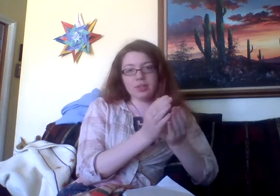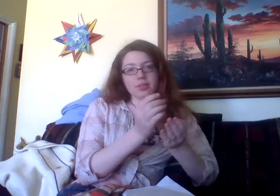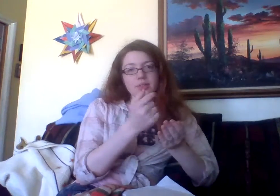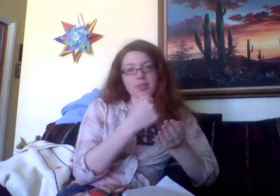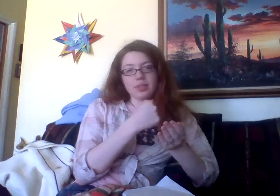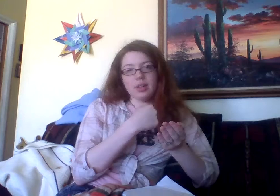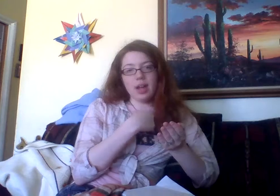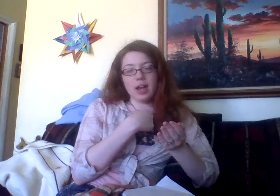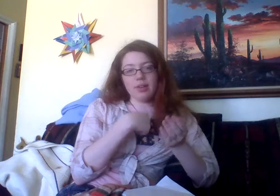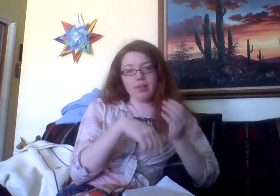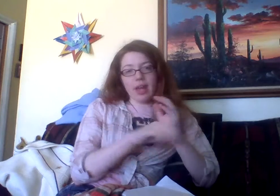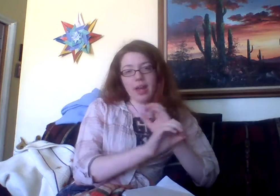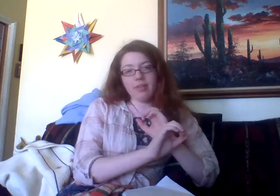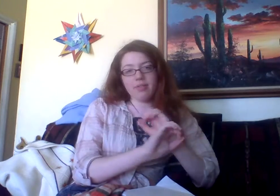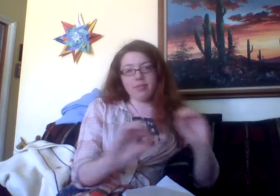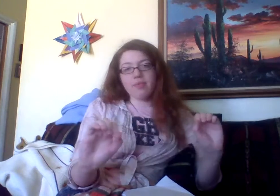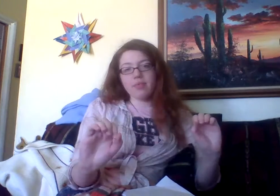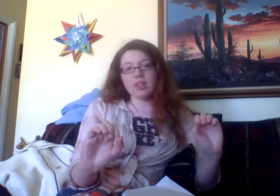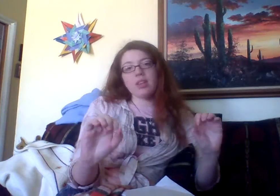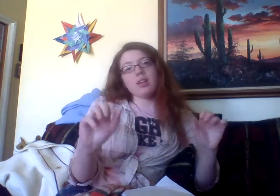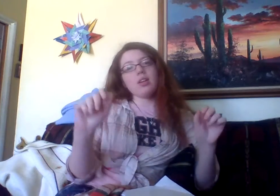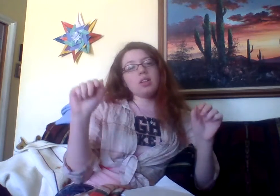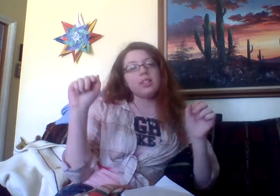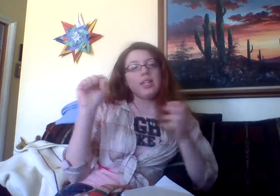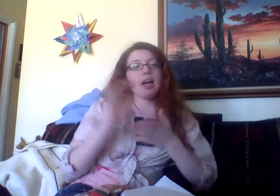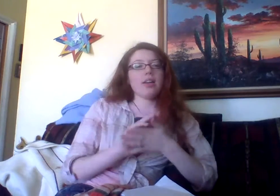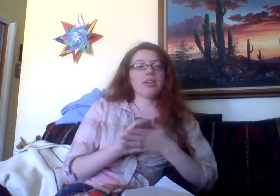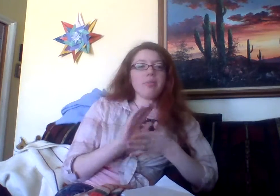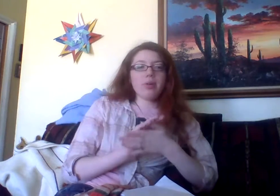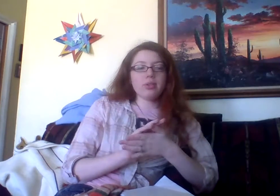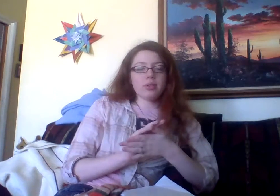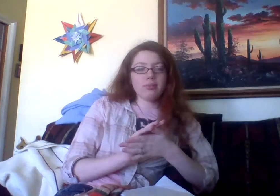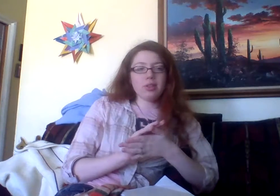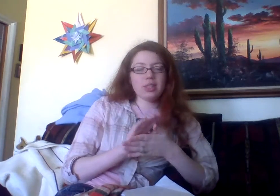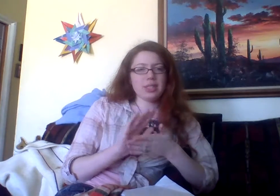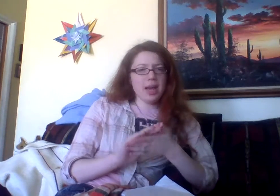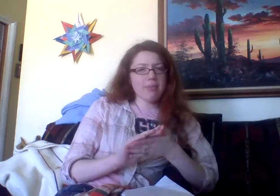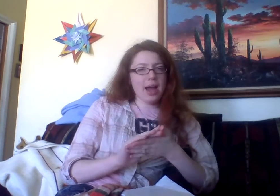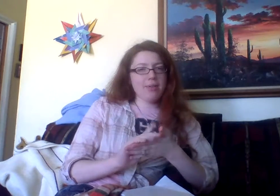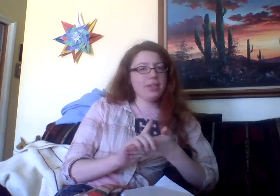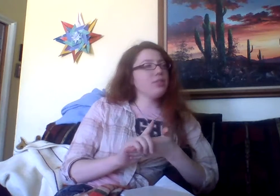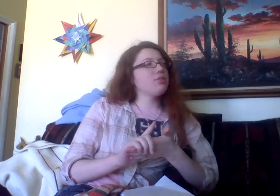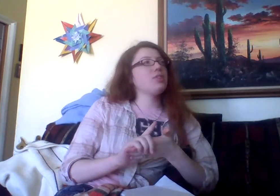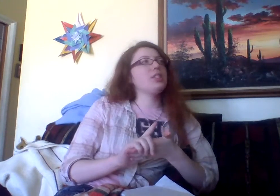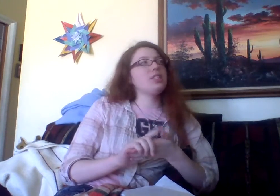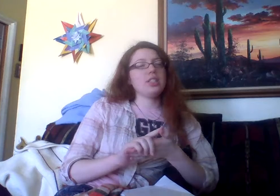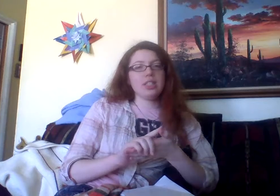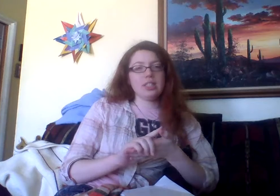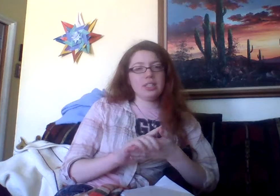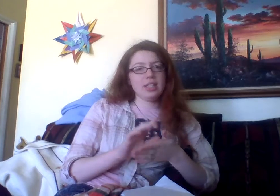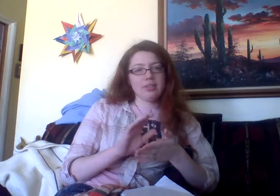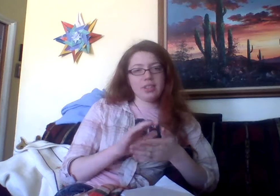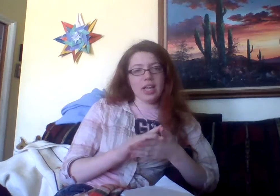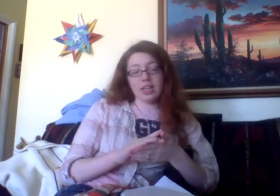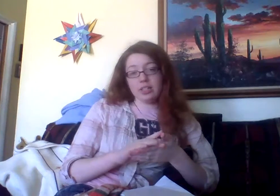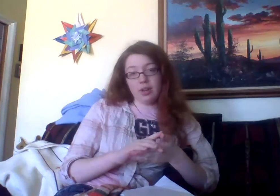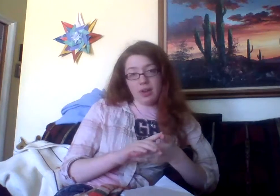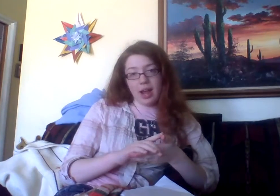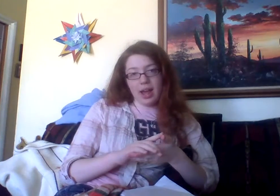Books I don't have. See, the most of the time I would use this is instead of saying don't